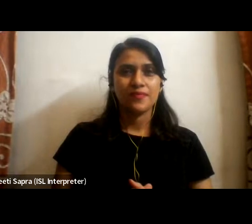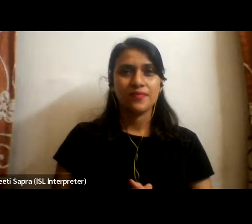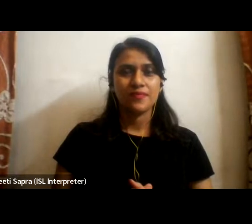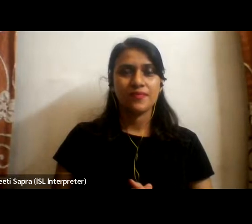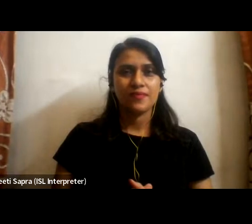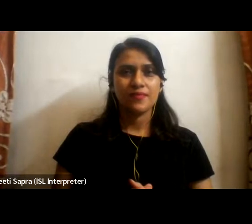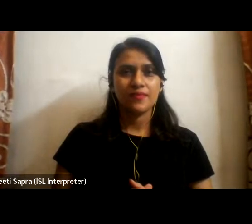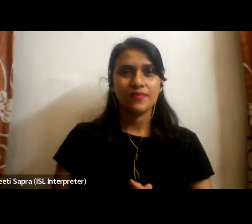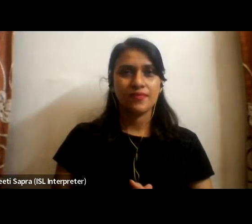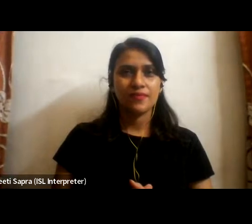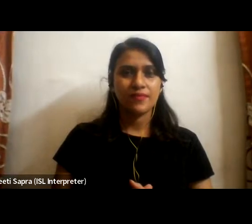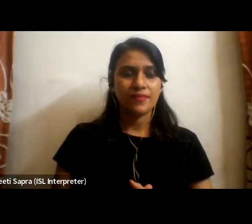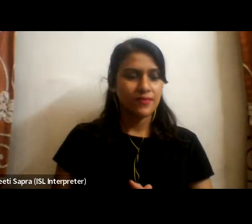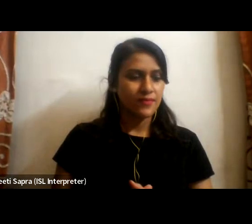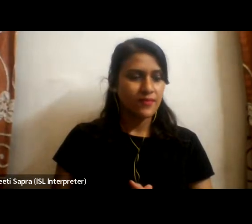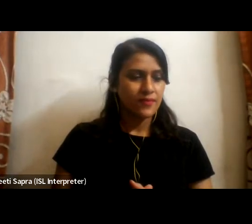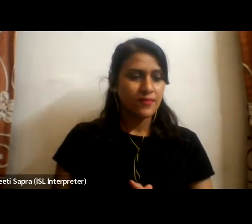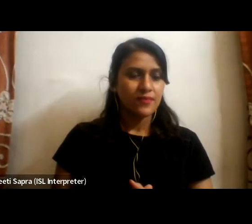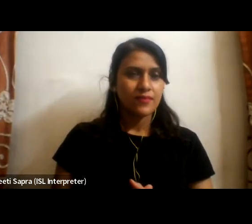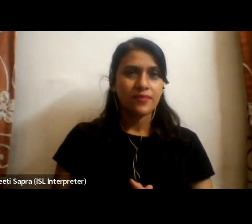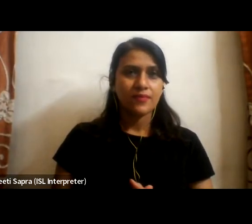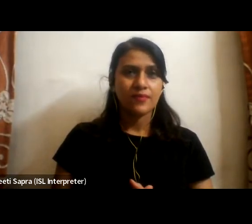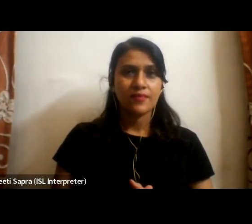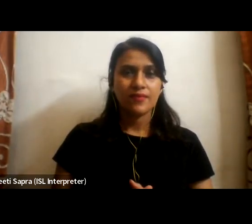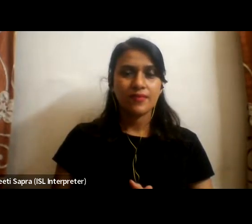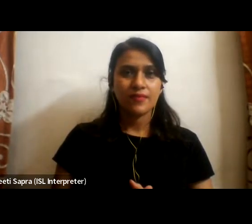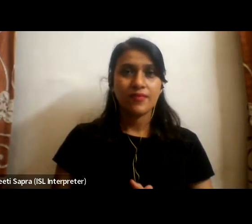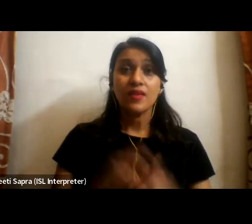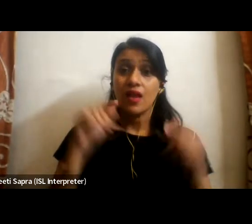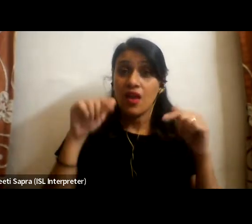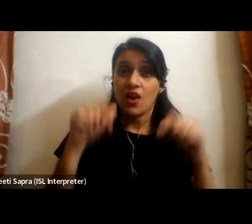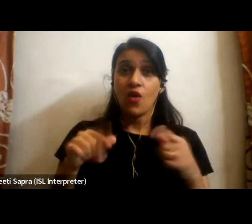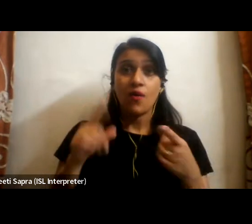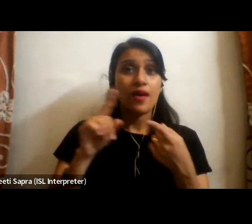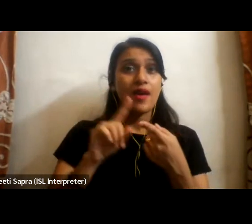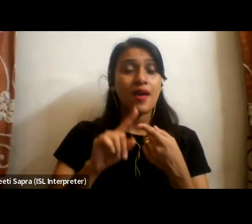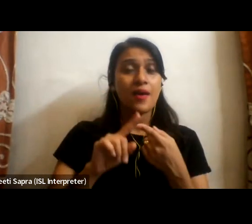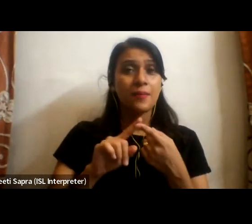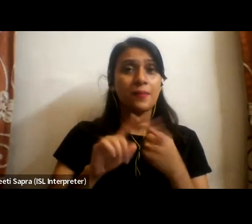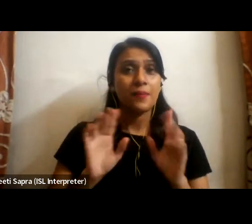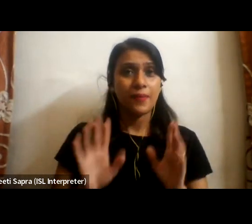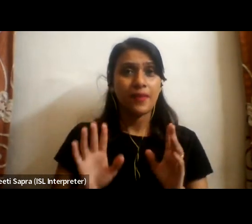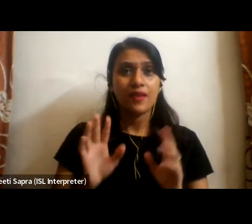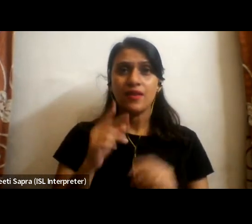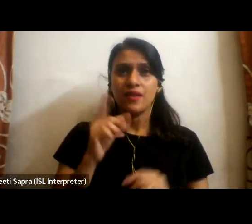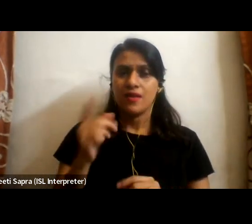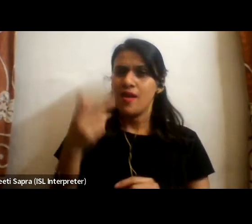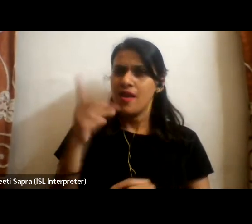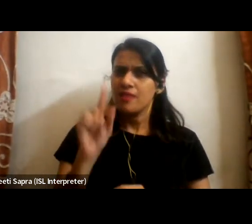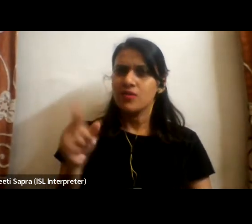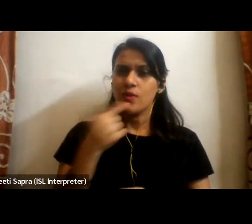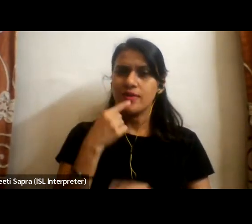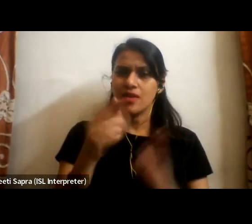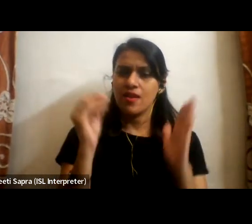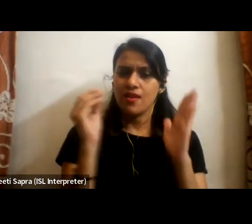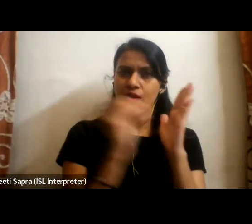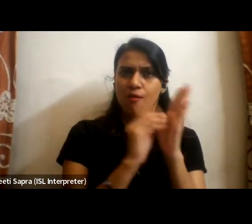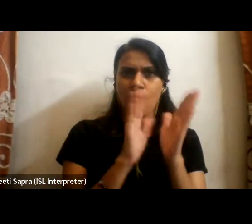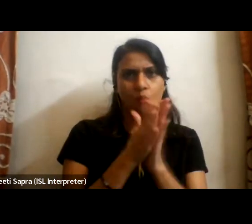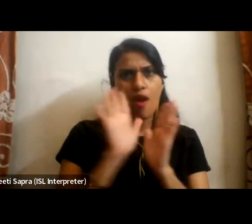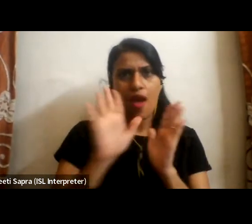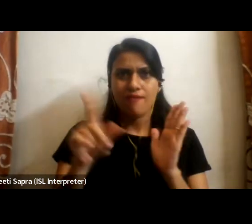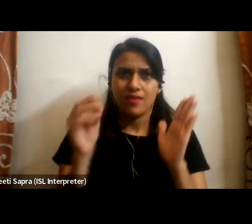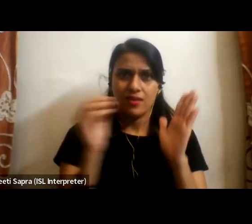Now, while that has been happening, as you have also repeatedly stated in the book, that you